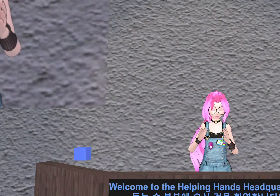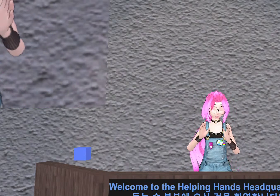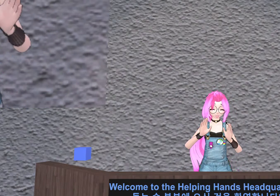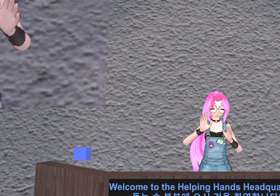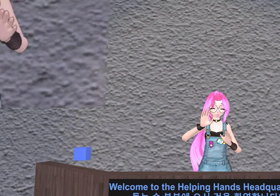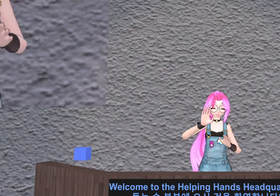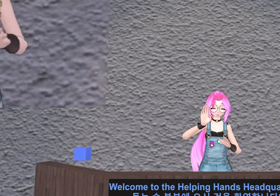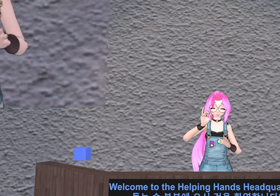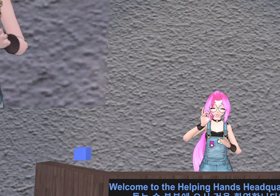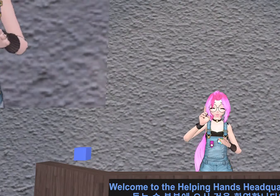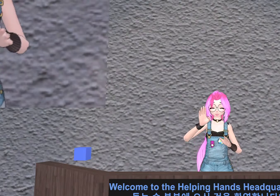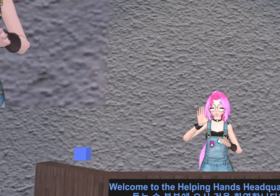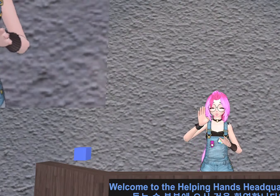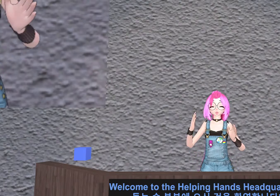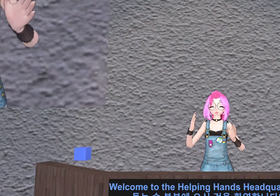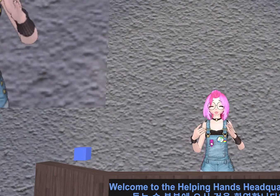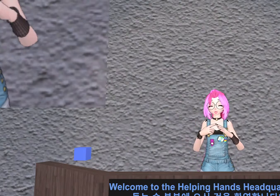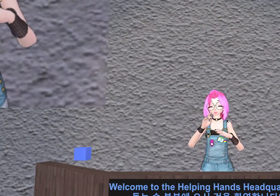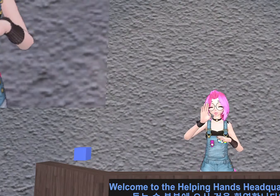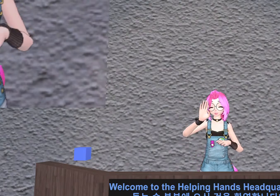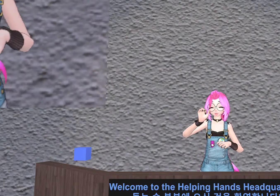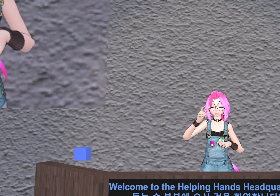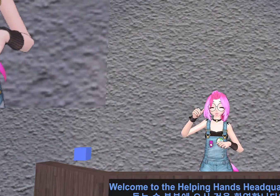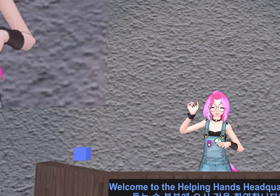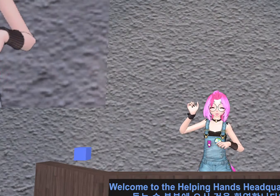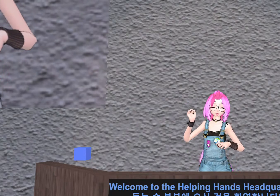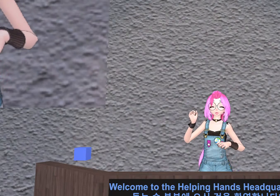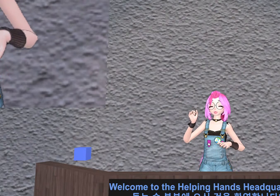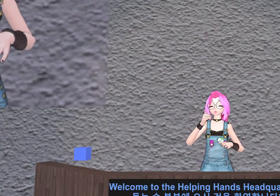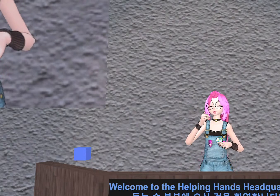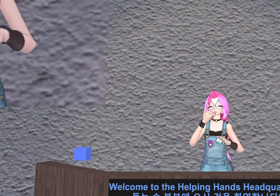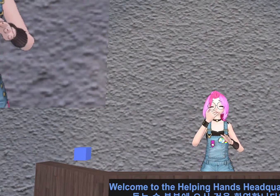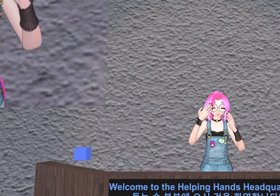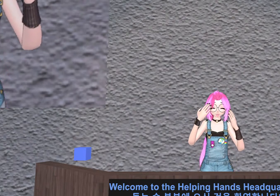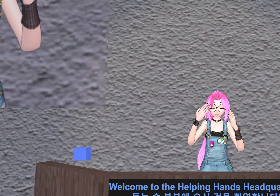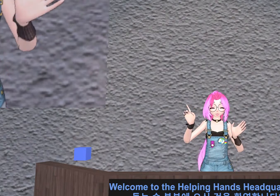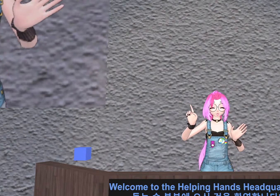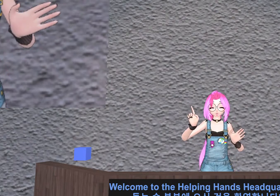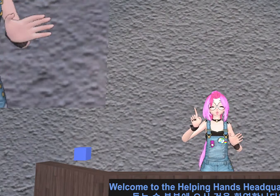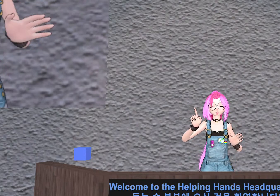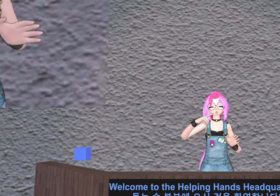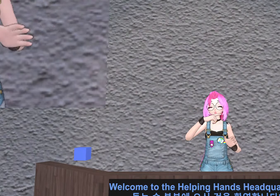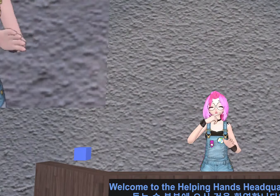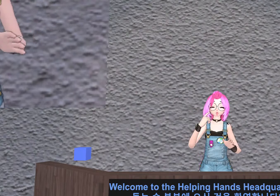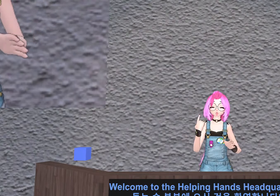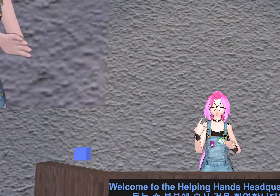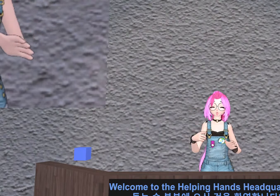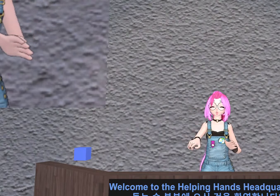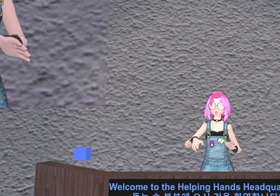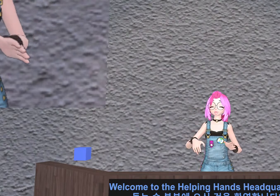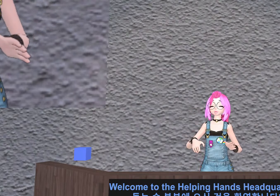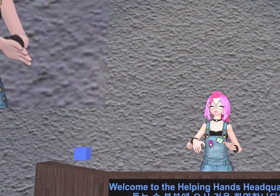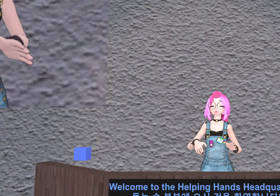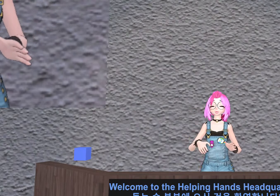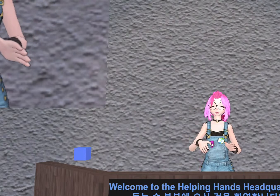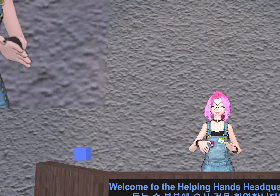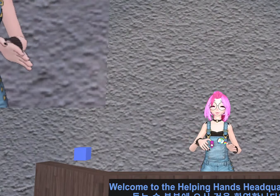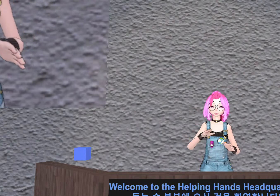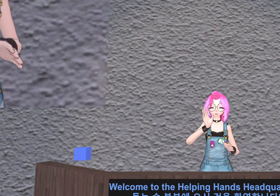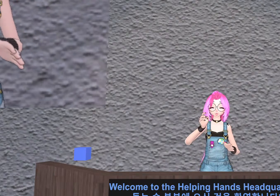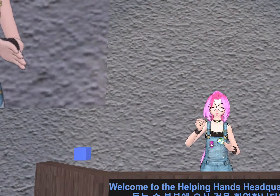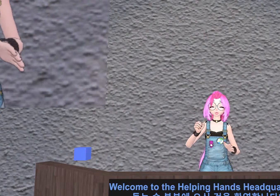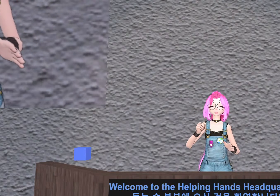those randos in Bob's World. I was at Bob's World the other day, and there was somebody there. I think they were